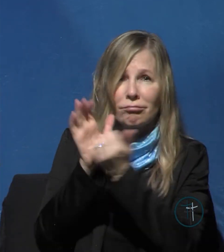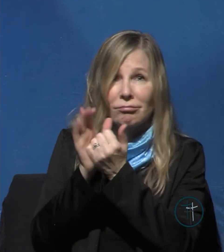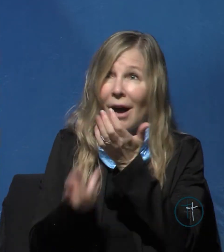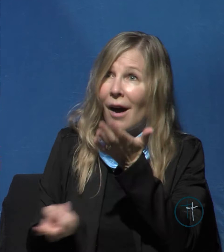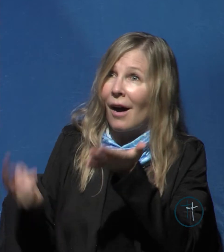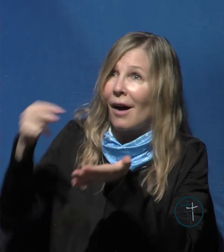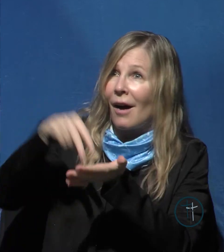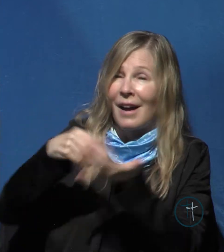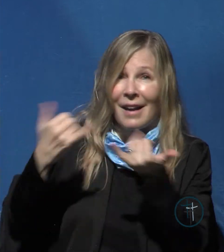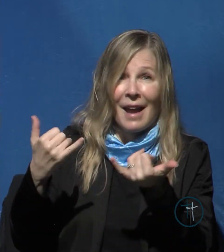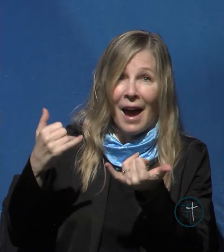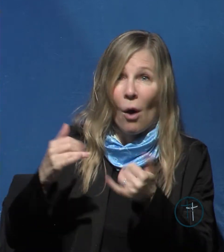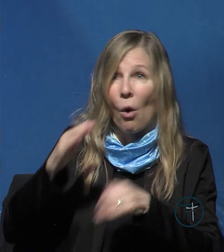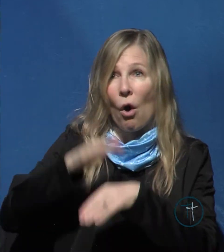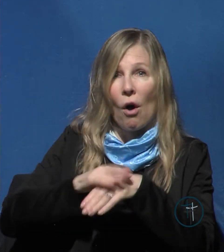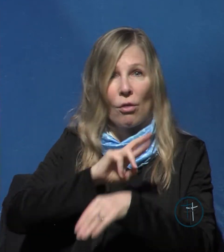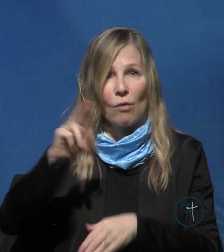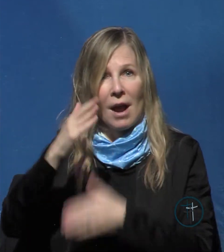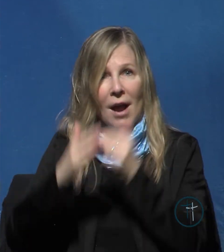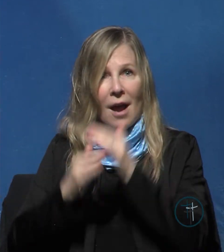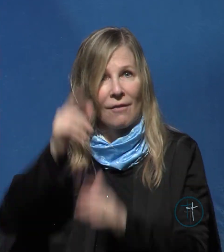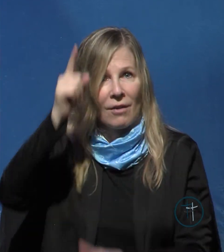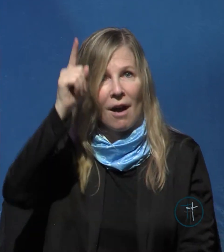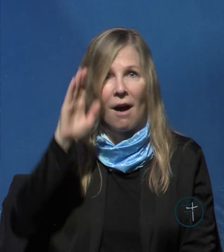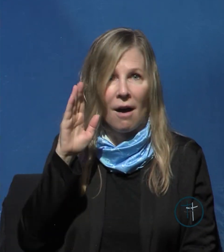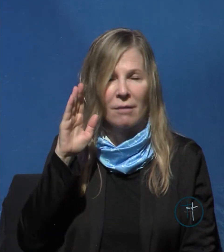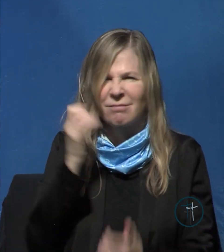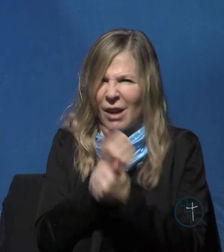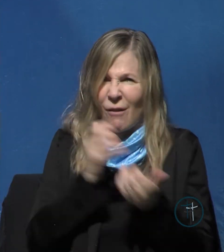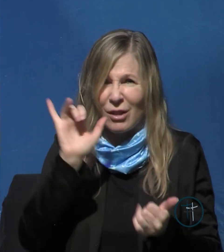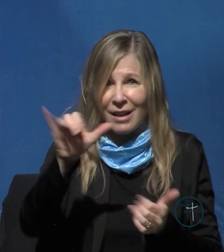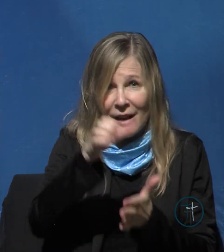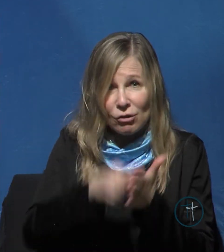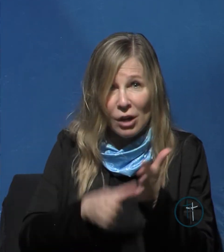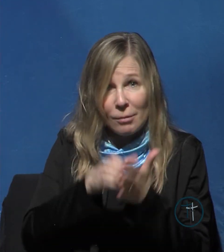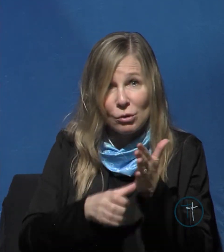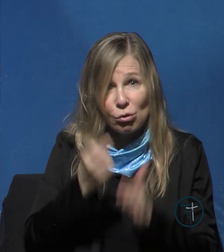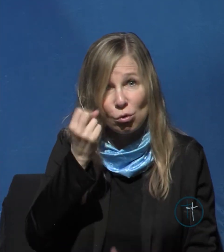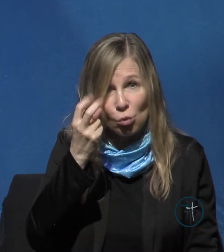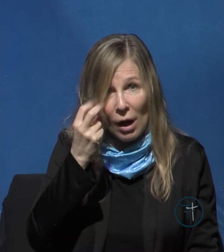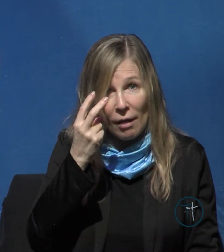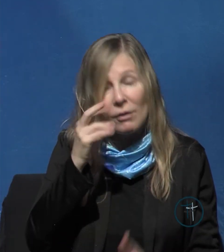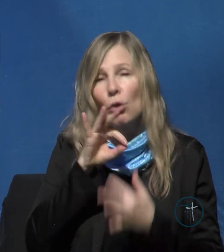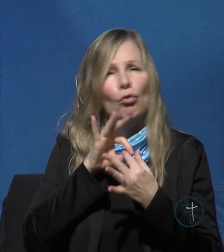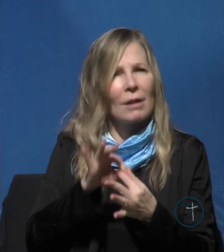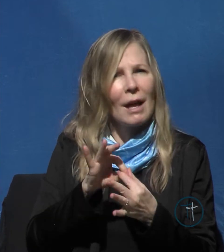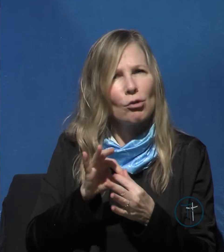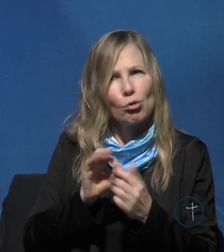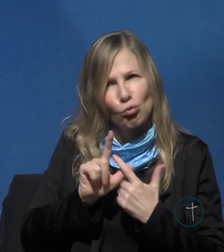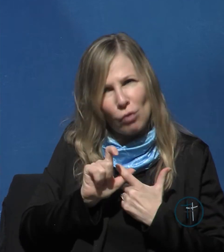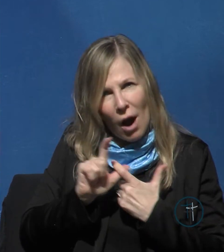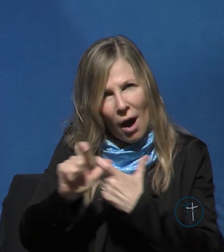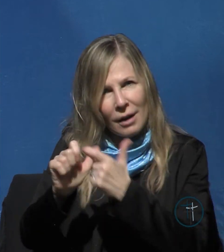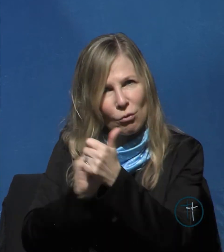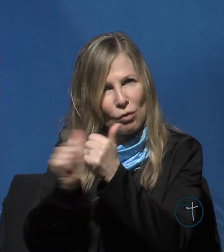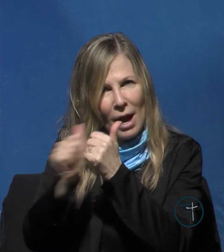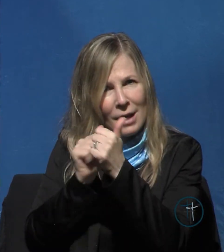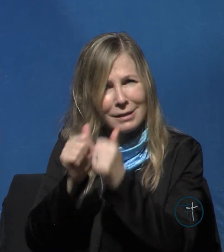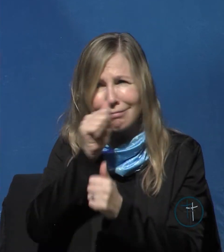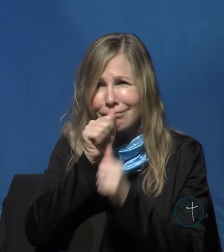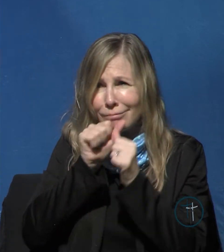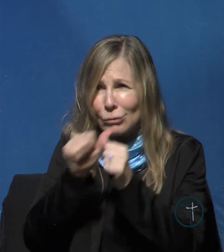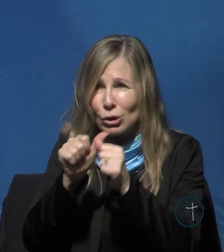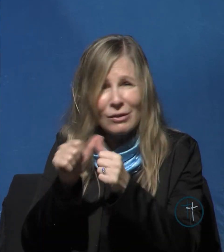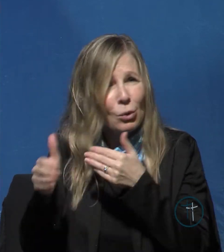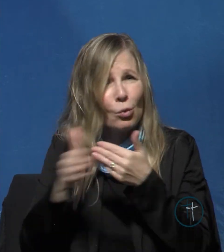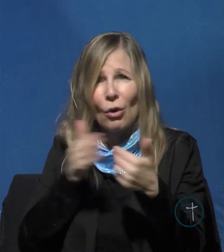And everything in chapter 12 is about running the race. It's about persevering regardless of what goes